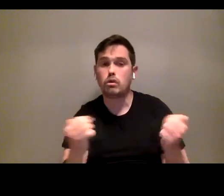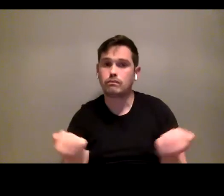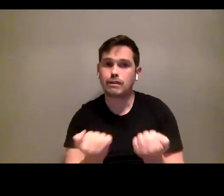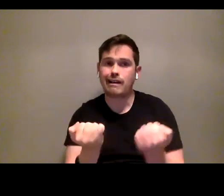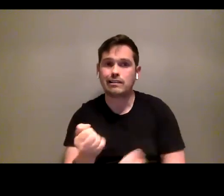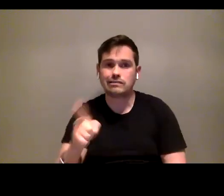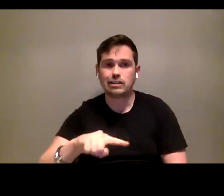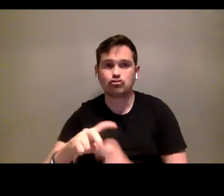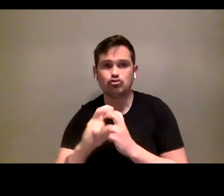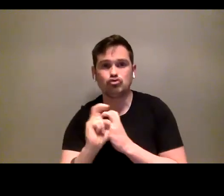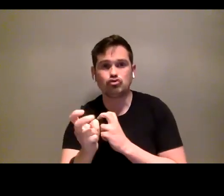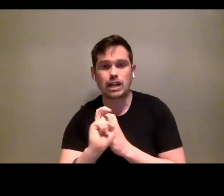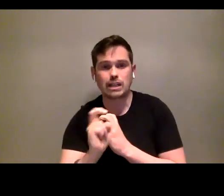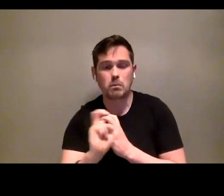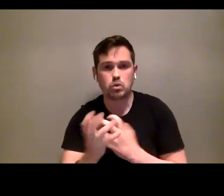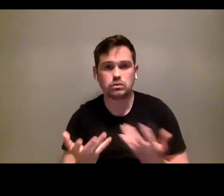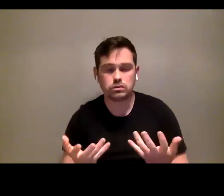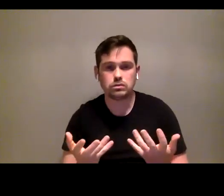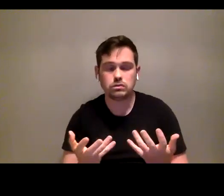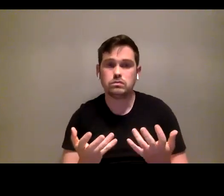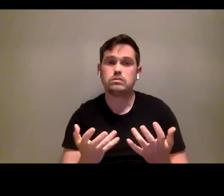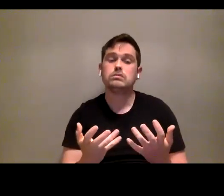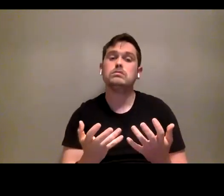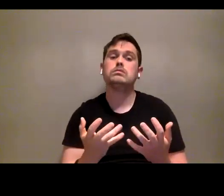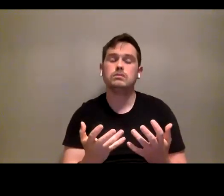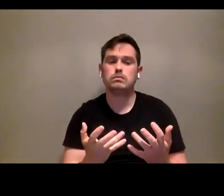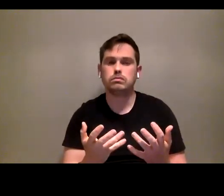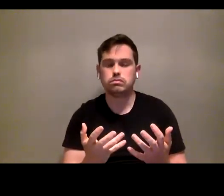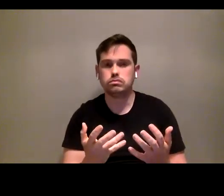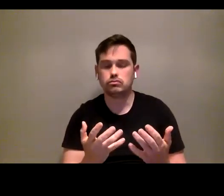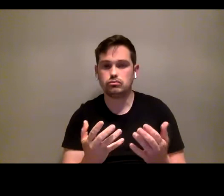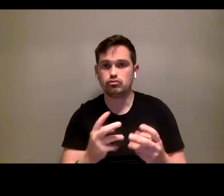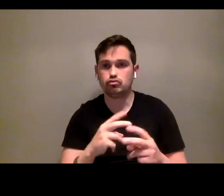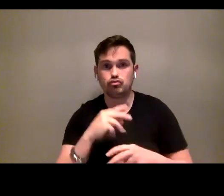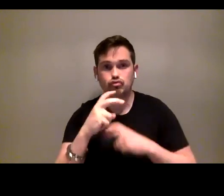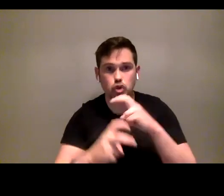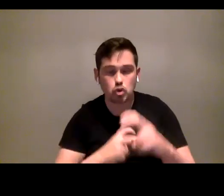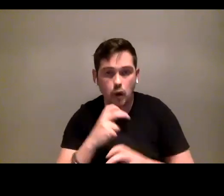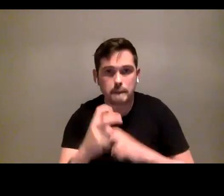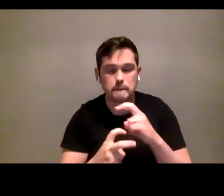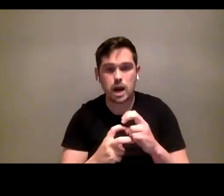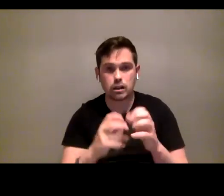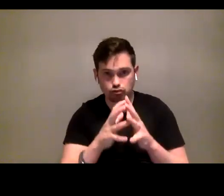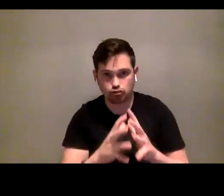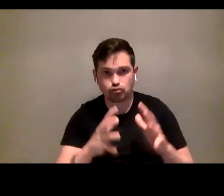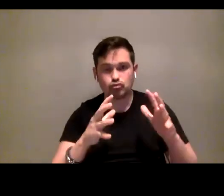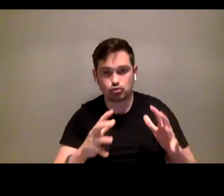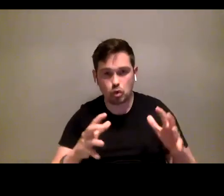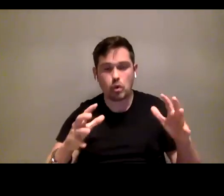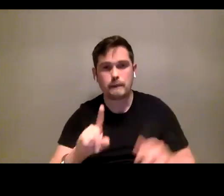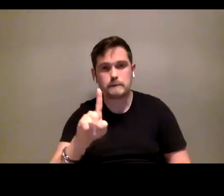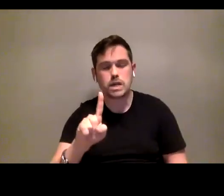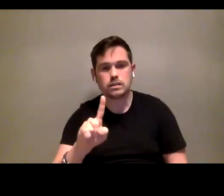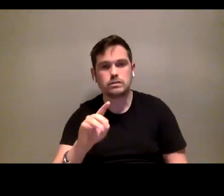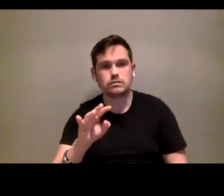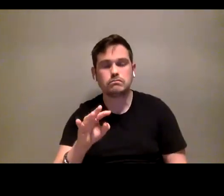those sectors. Renewables have grown rapidly in Scotland, but are still only just a quarter of our energy use in total. And too much of our energy